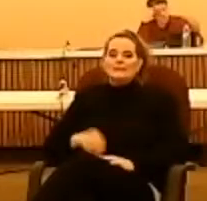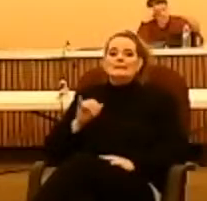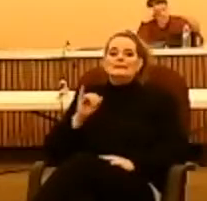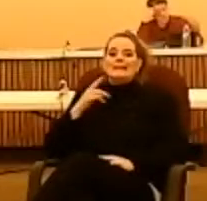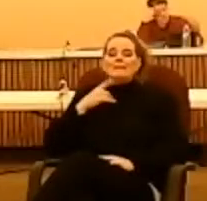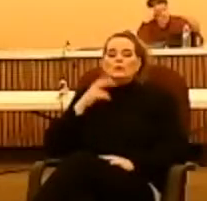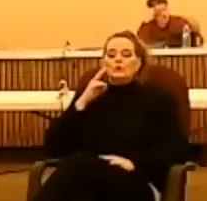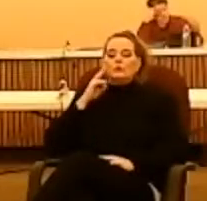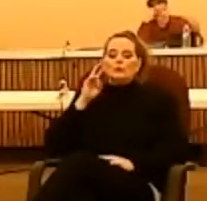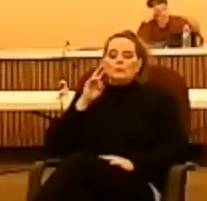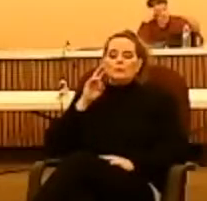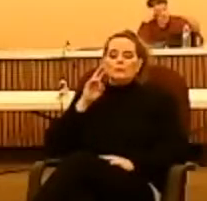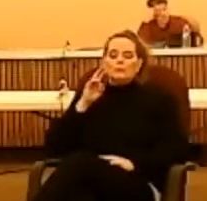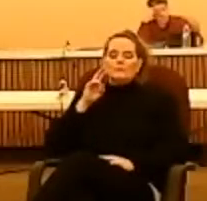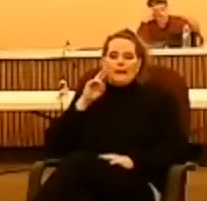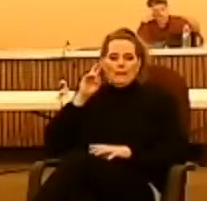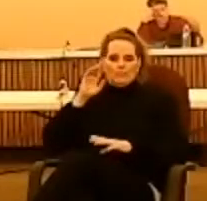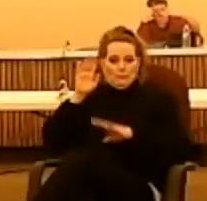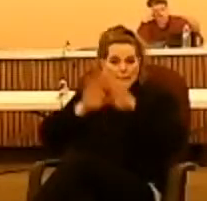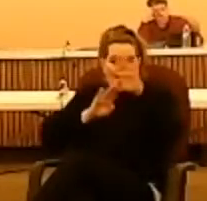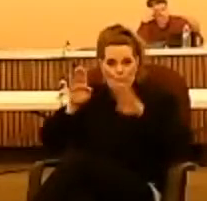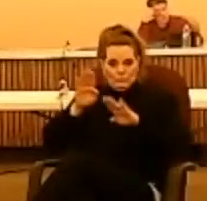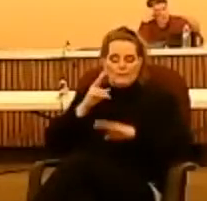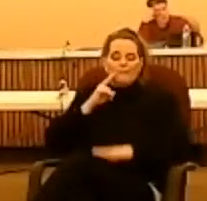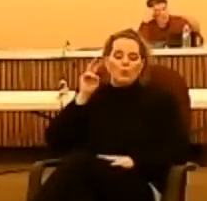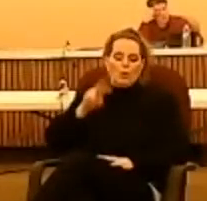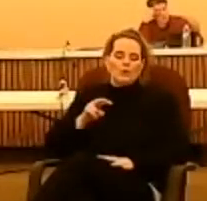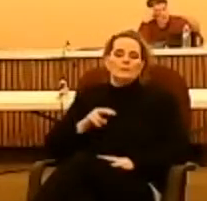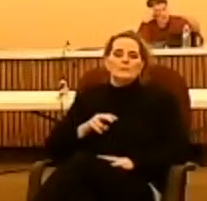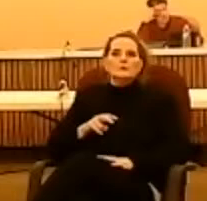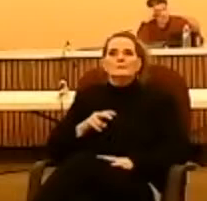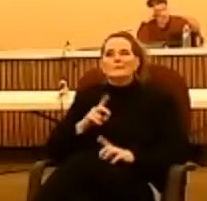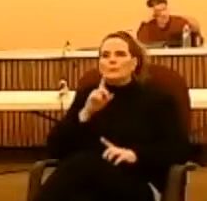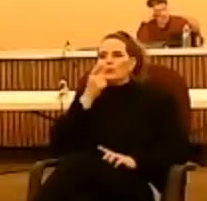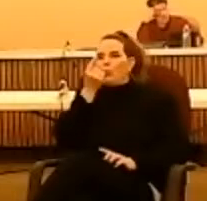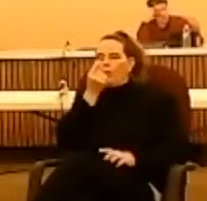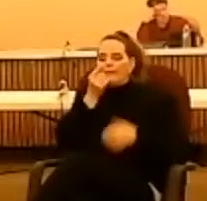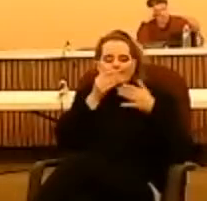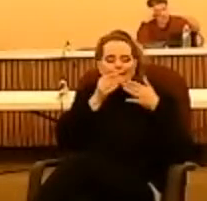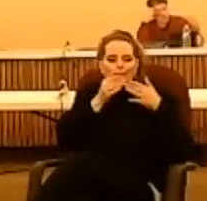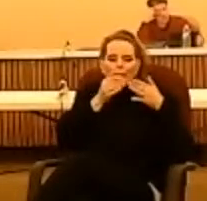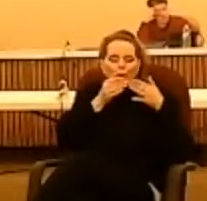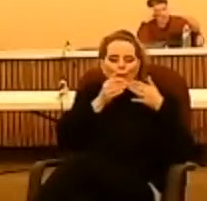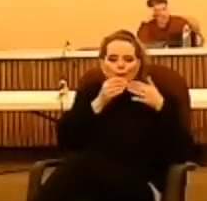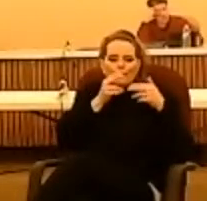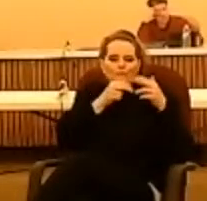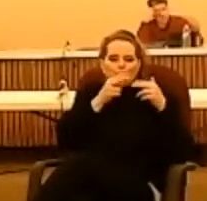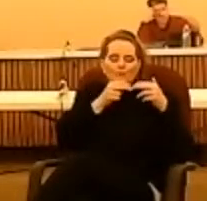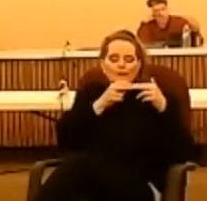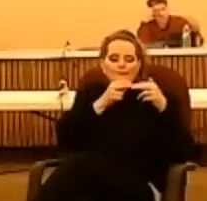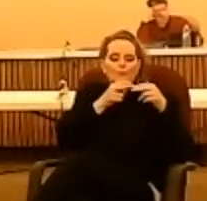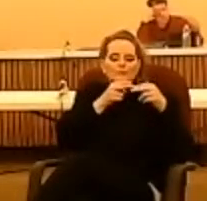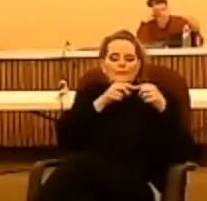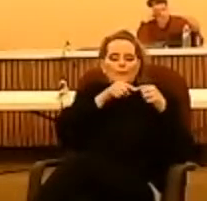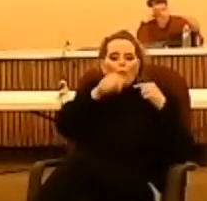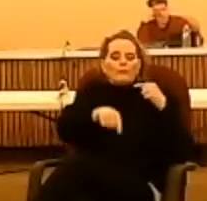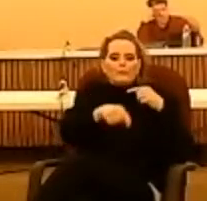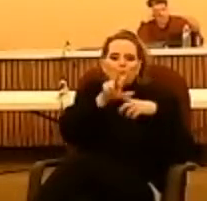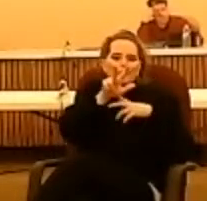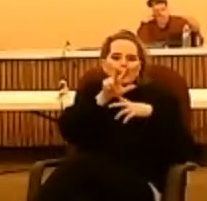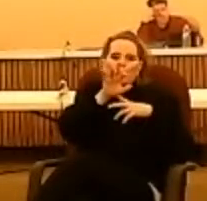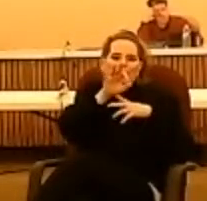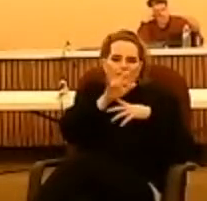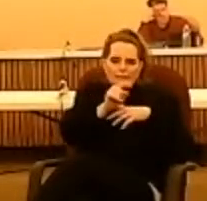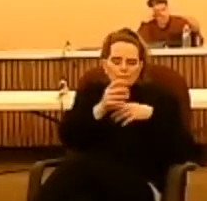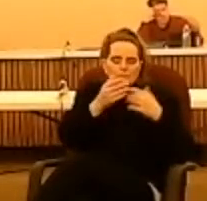does meet that requirement. There was one corner of the building that stuck over by like 3 feet. Right.